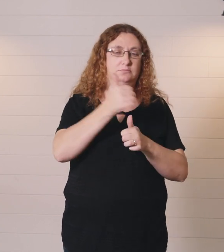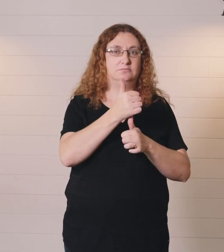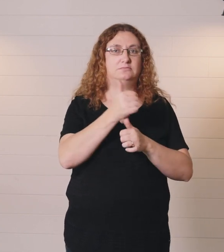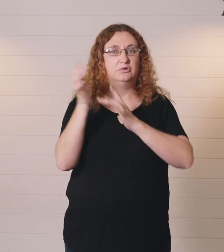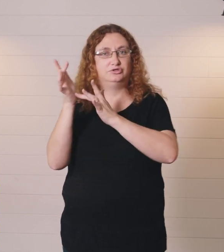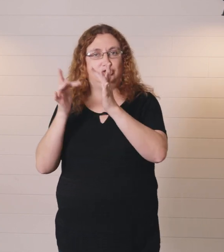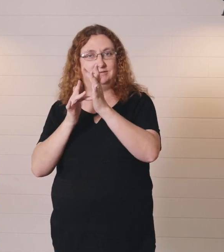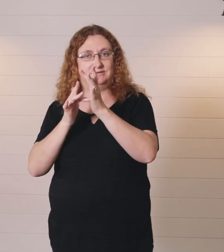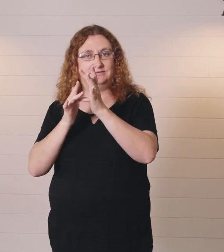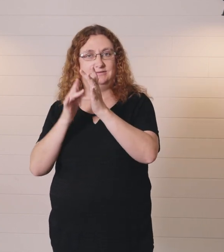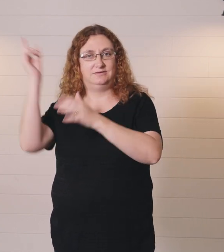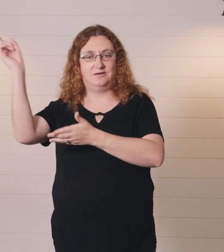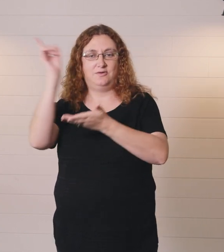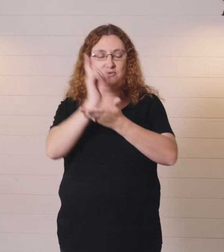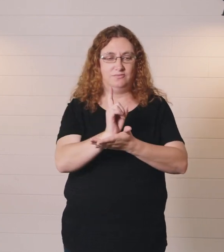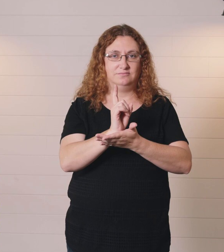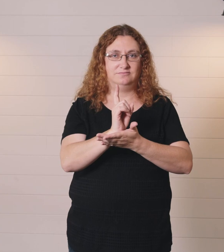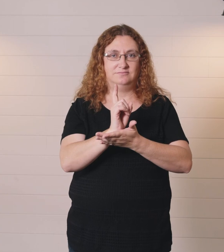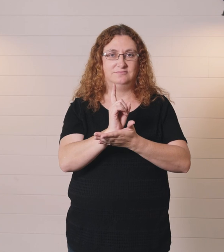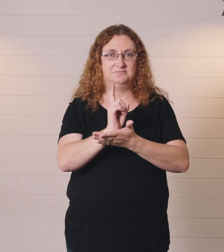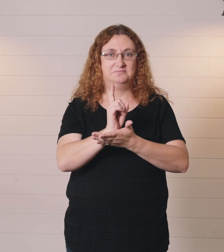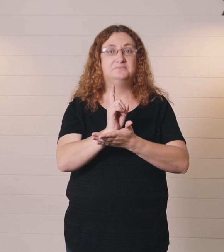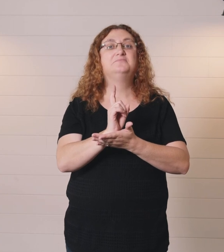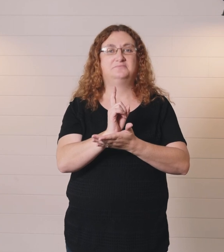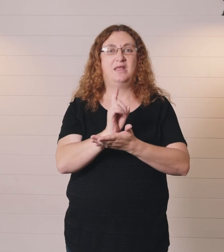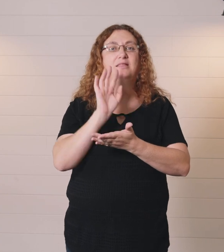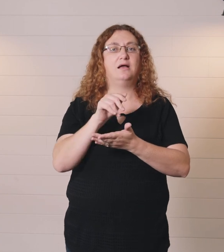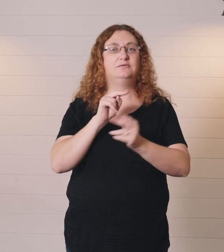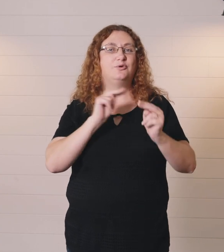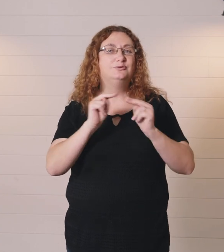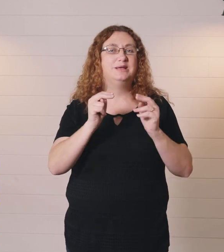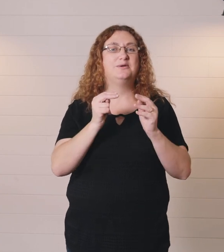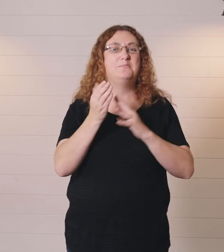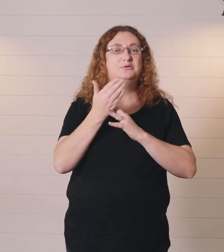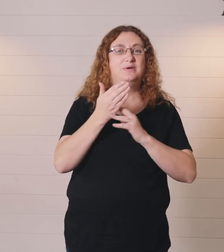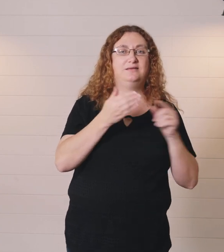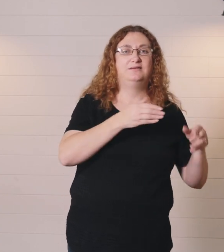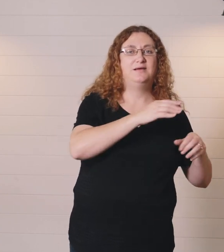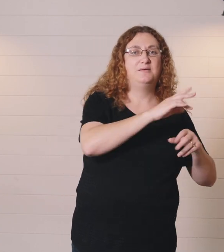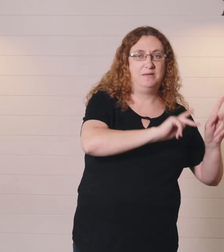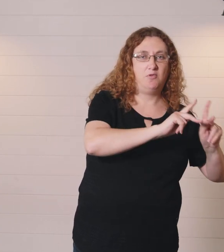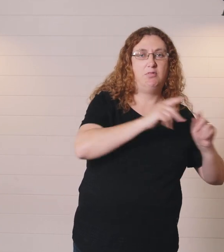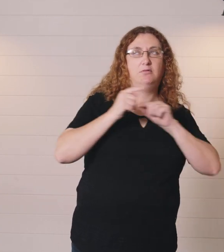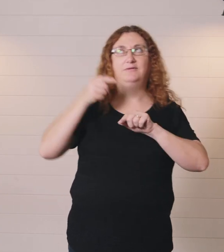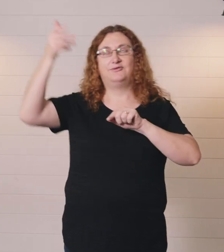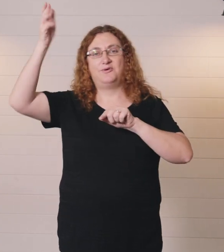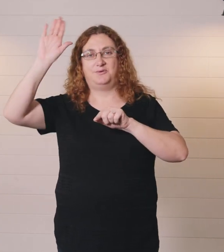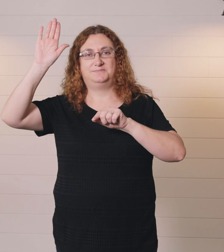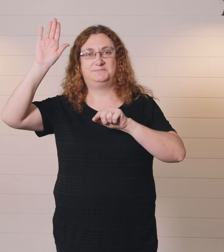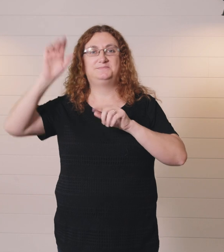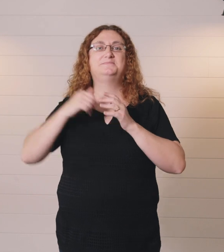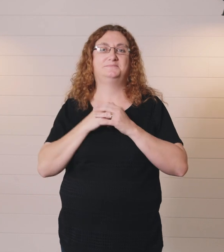one mediator between God and mankind. Hebrews 5 tells us that during His time on earth that